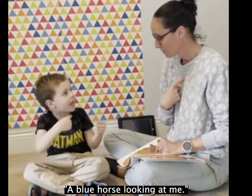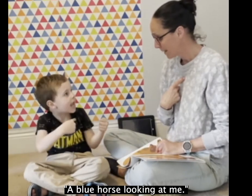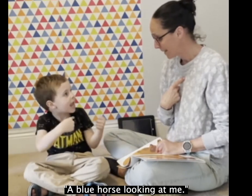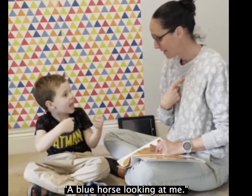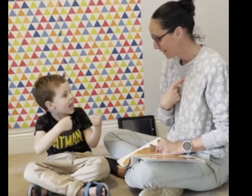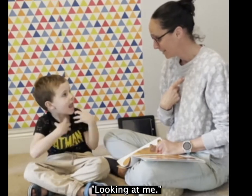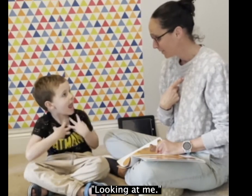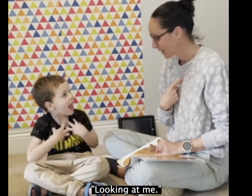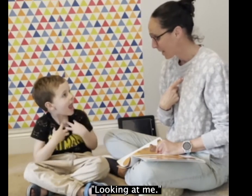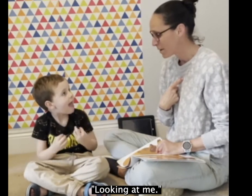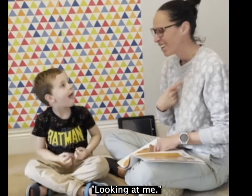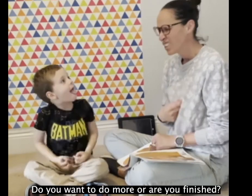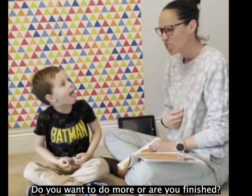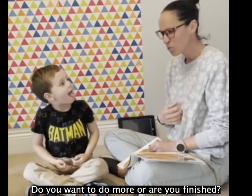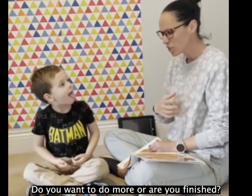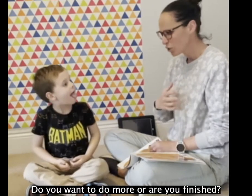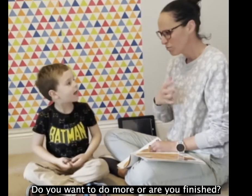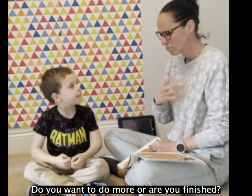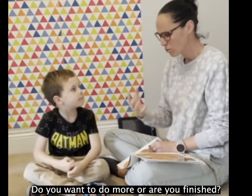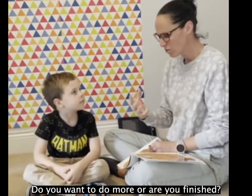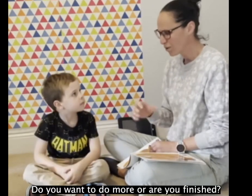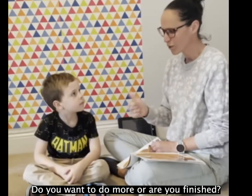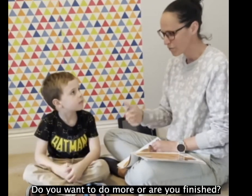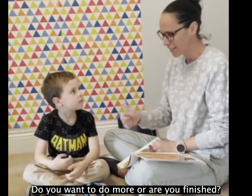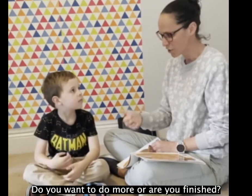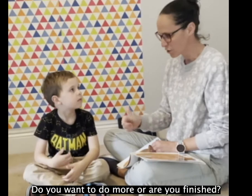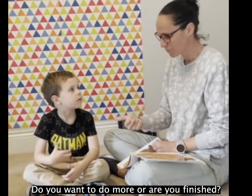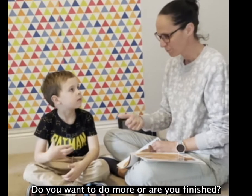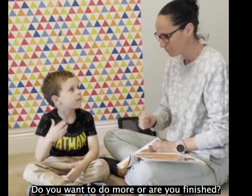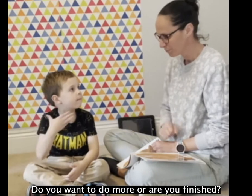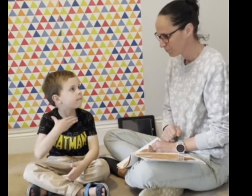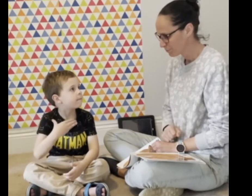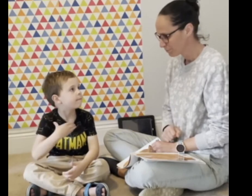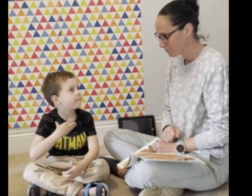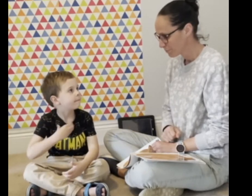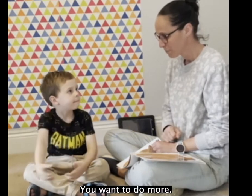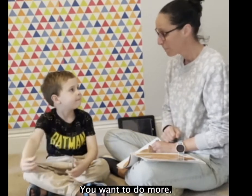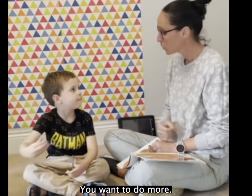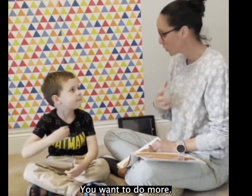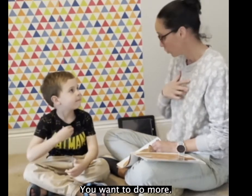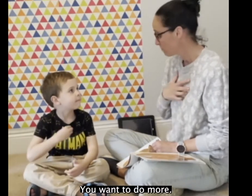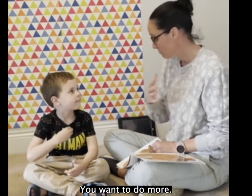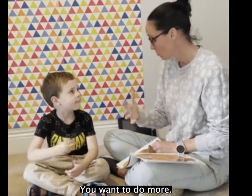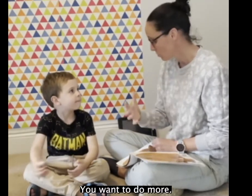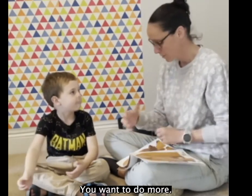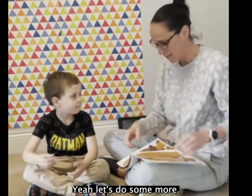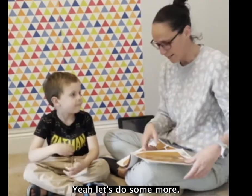me. Looking at me. Do you want to do more or are you finished? You want to do more? Yeah, let's do